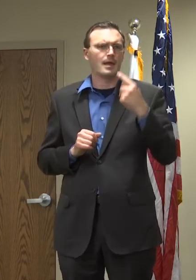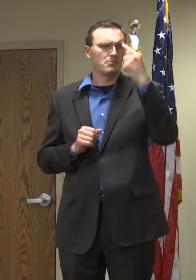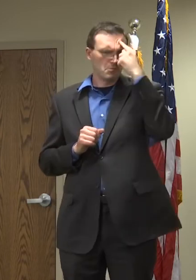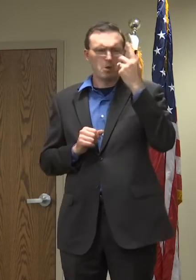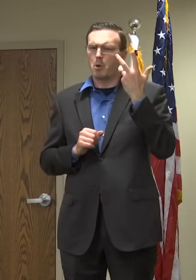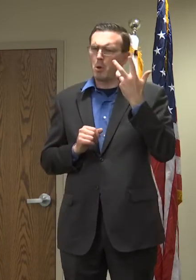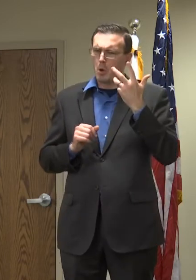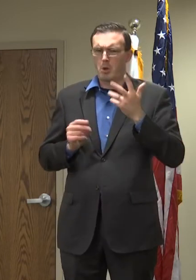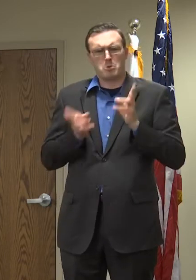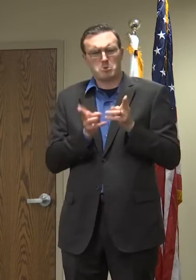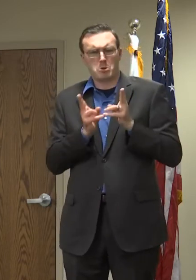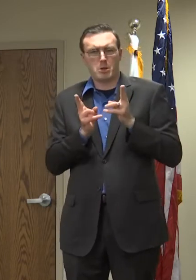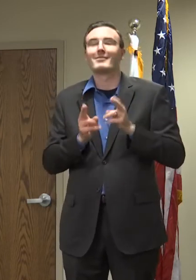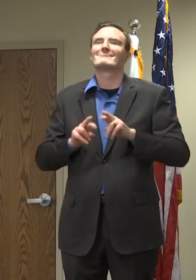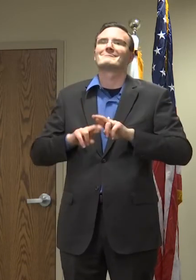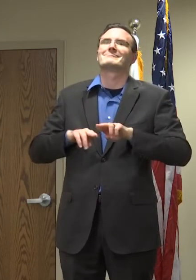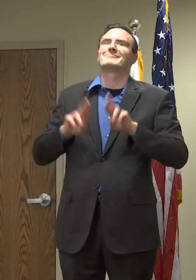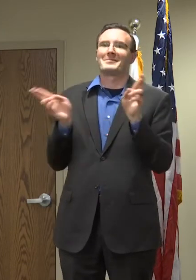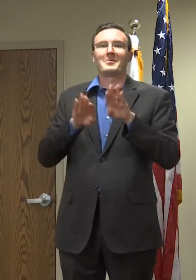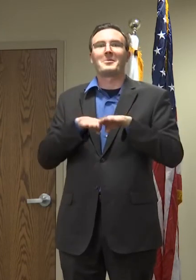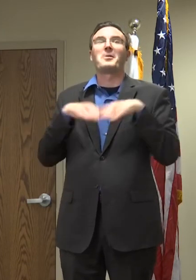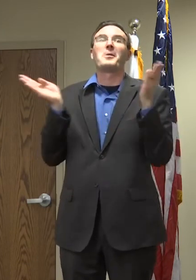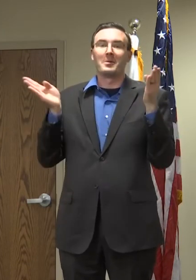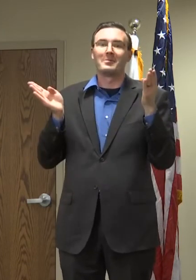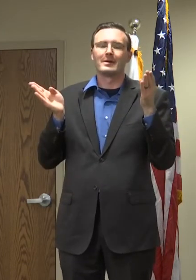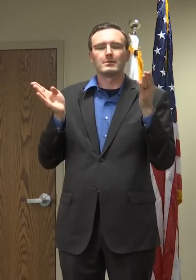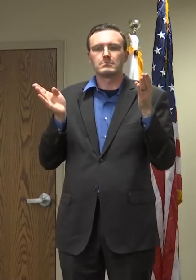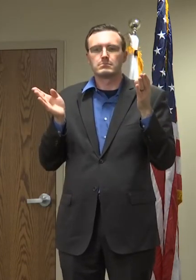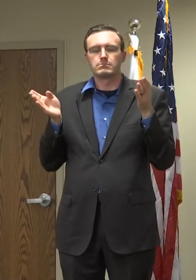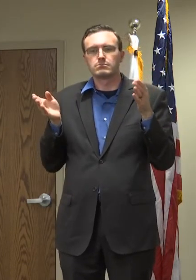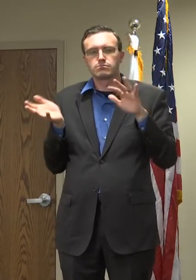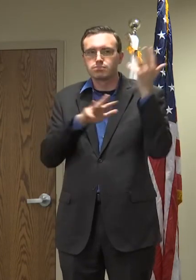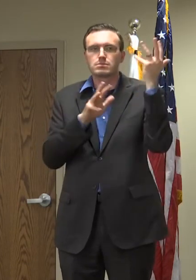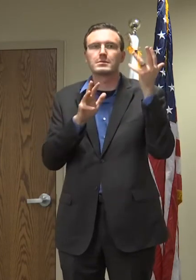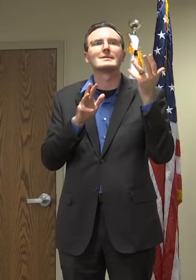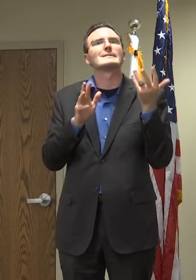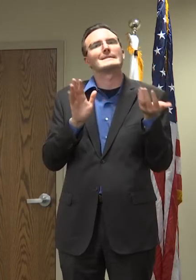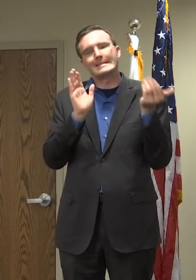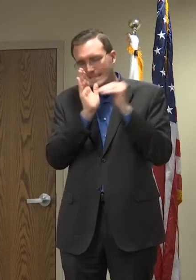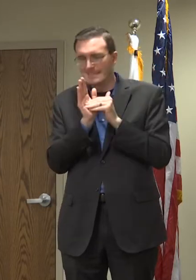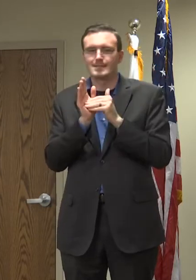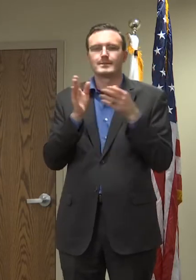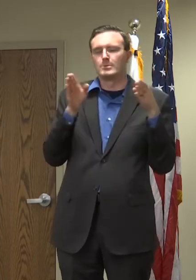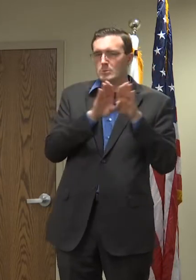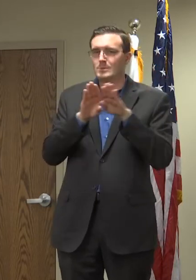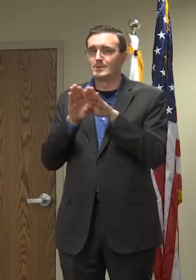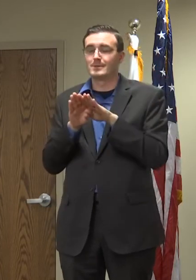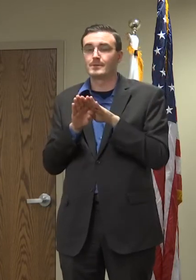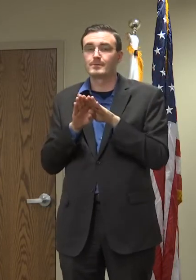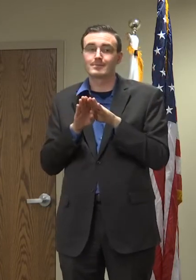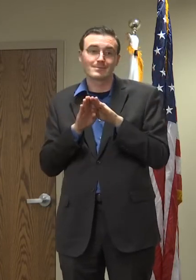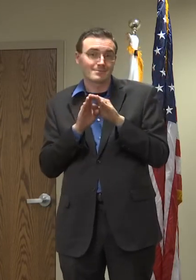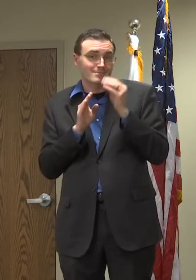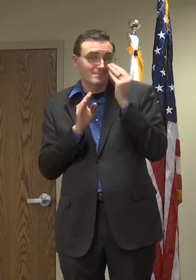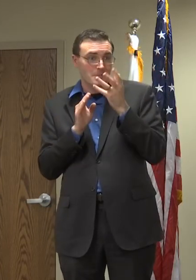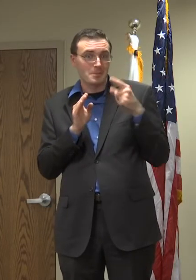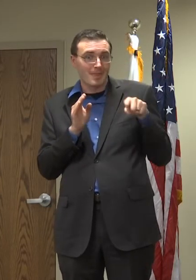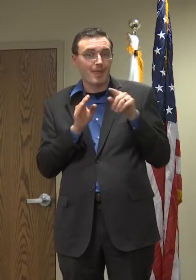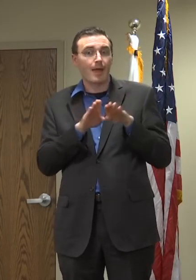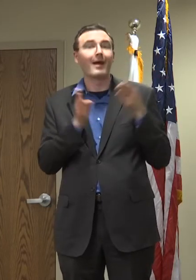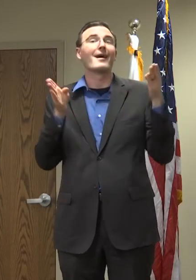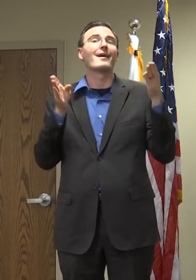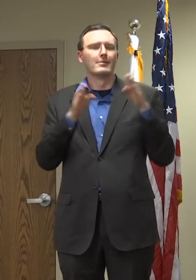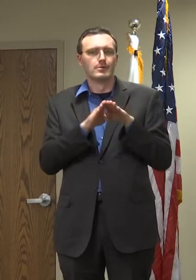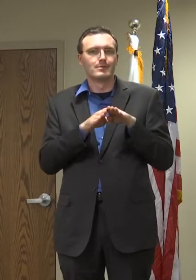tightened the restrictions for the second time since it's moved to reopen their state in early June. You can look at our neighbors in